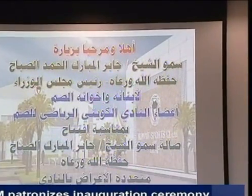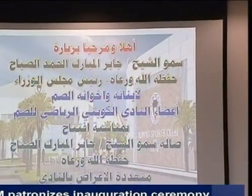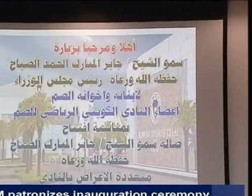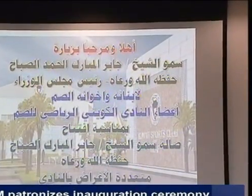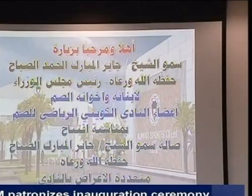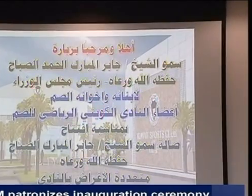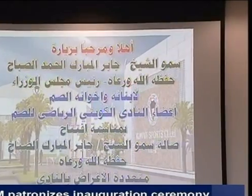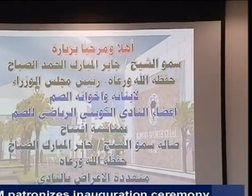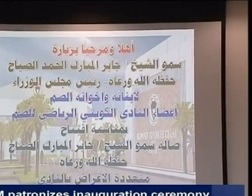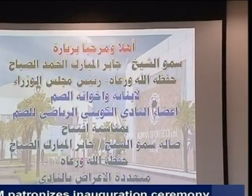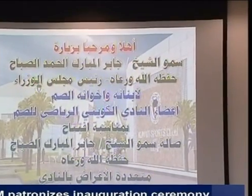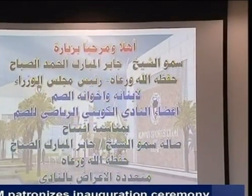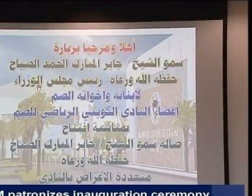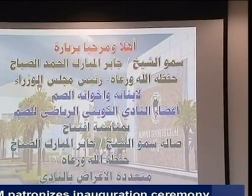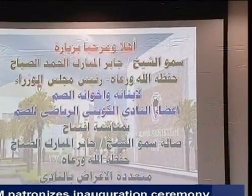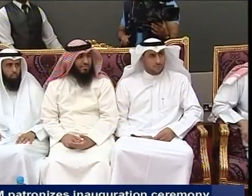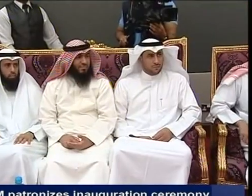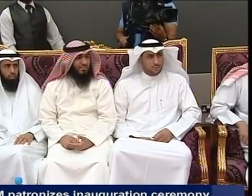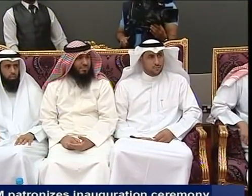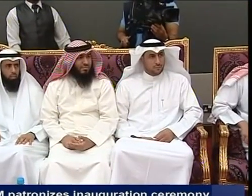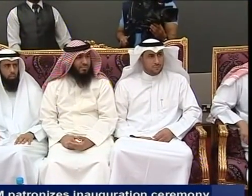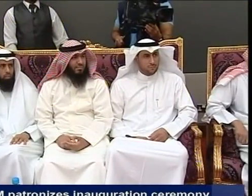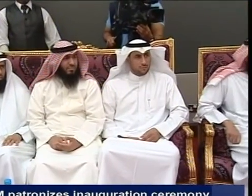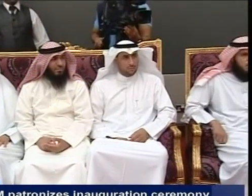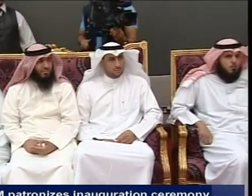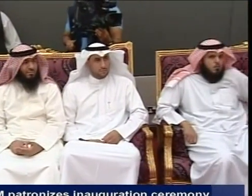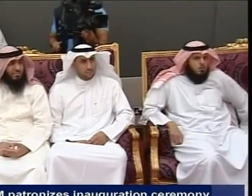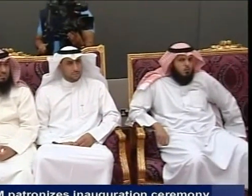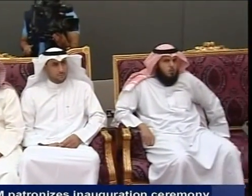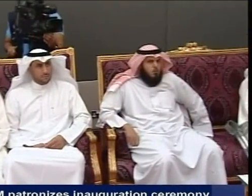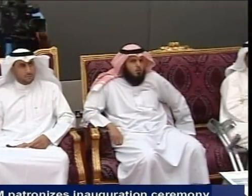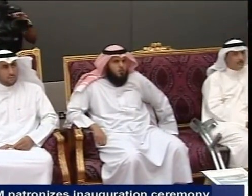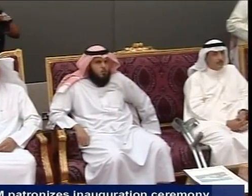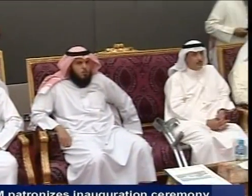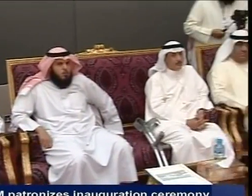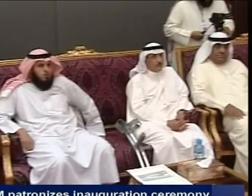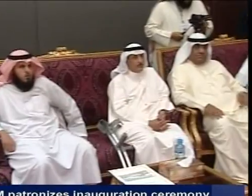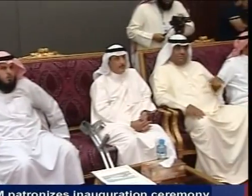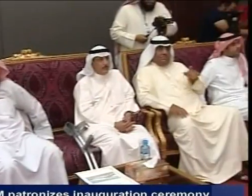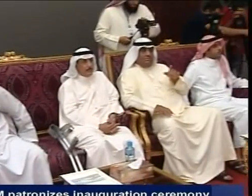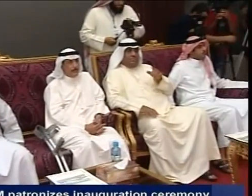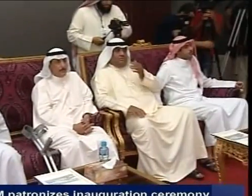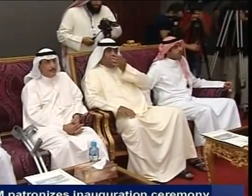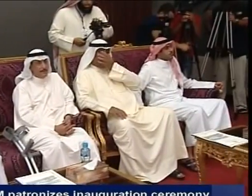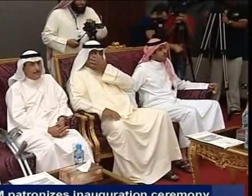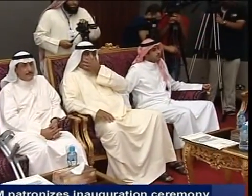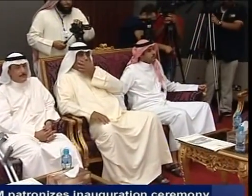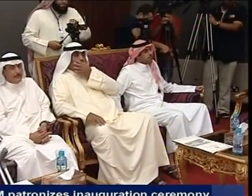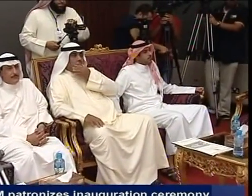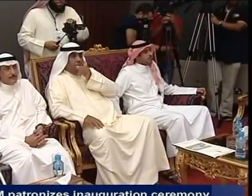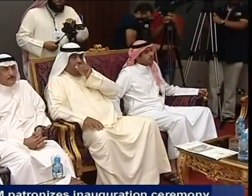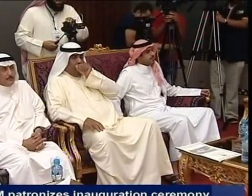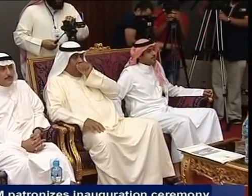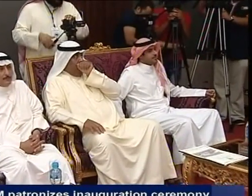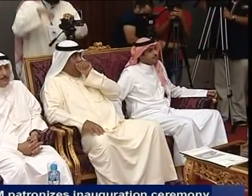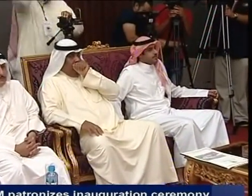-purpose hall would be named after his highness the Prime Minister, Sheikh Jabir Mubarak al-Hamad al-Sabah. Addressing the ceremony, Karam